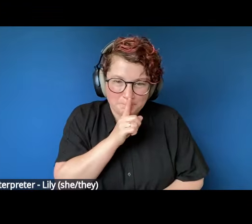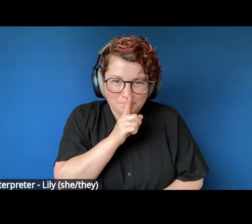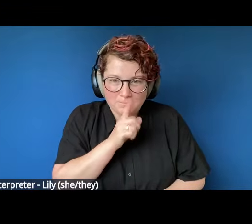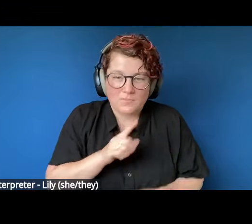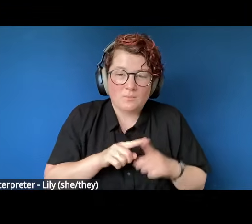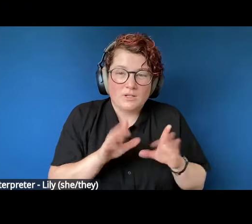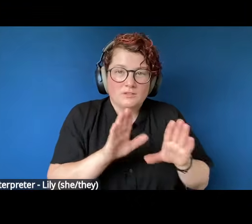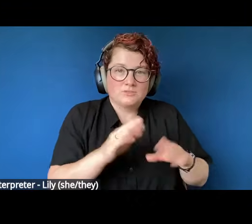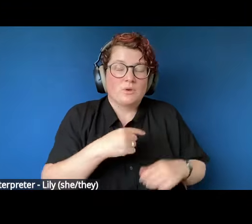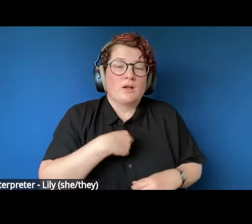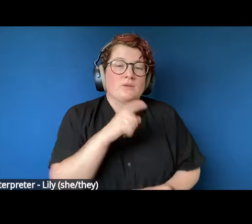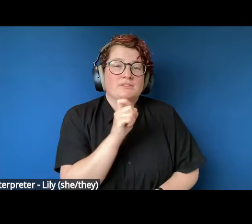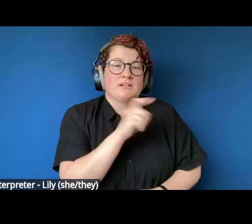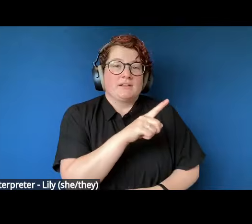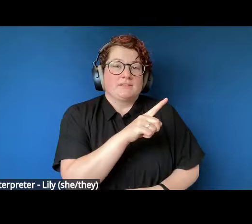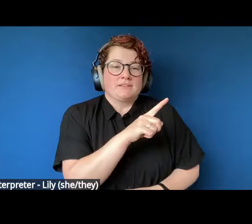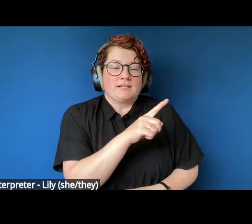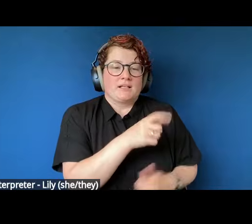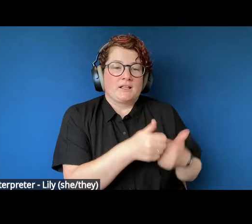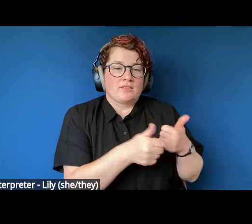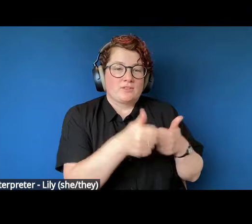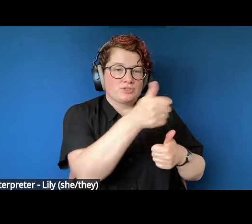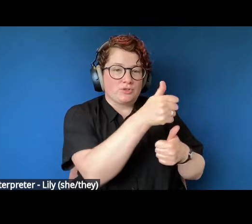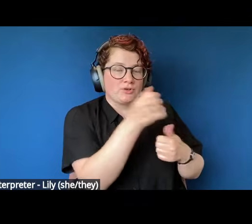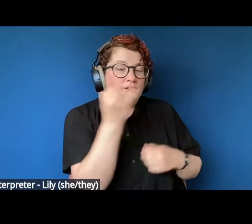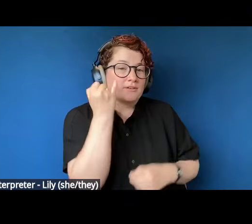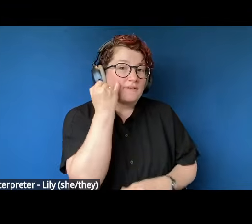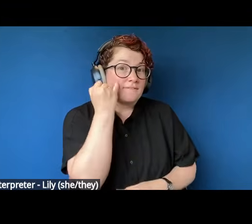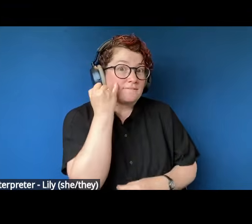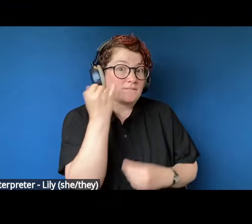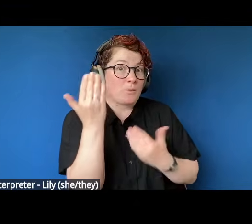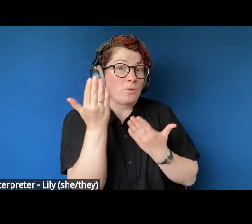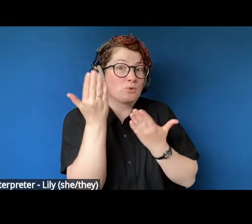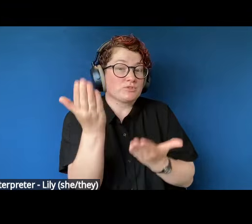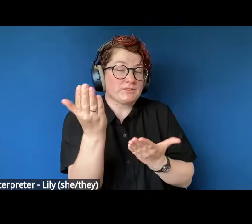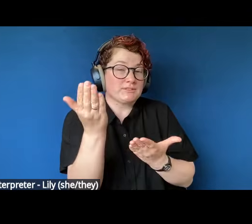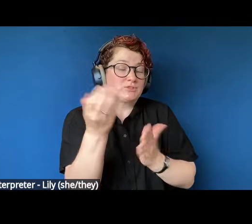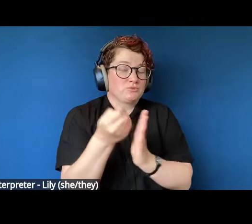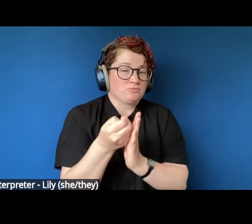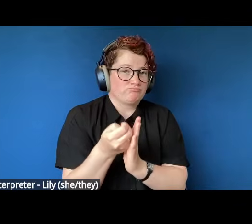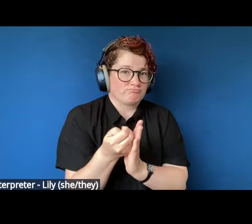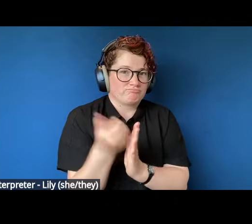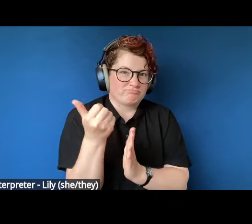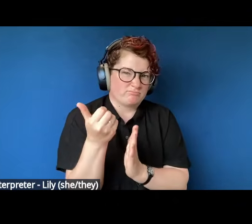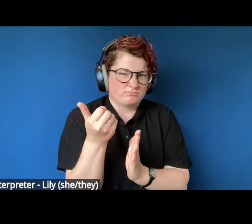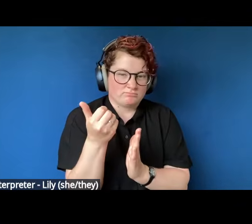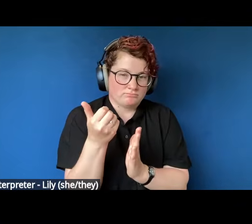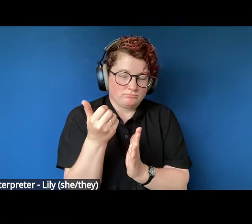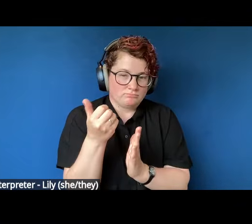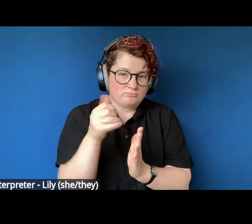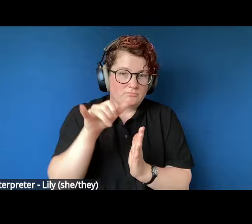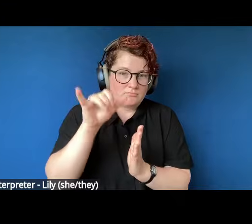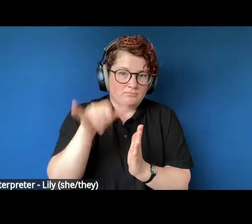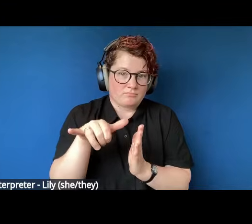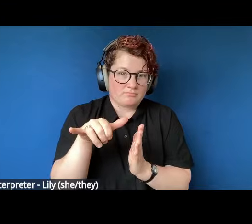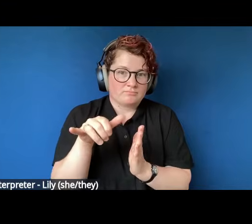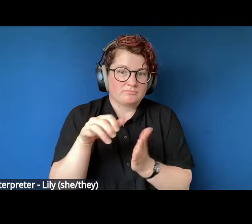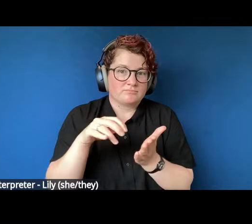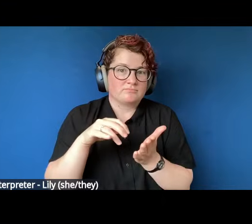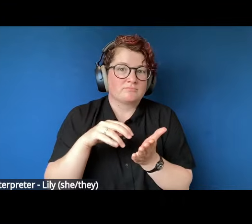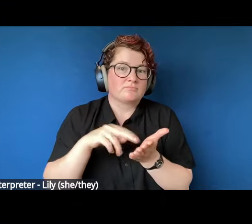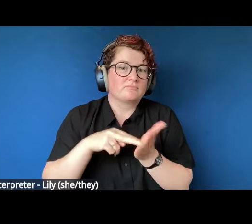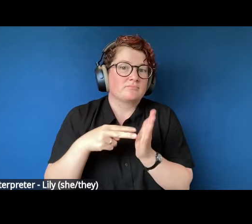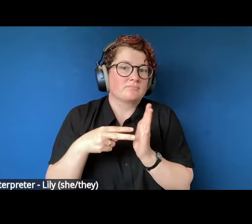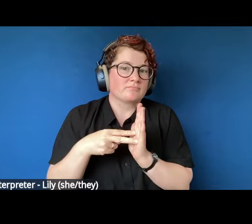Just, I was asking the chair, if the motion is to rescind, do we need to add an amendment requesting that additional reporting if